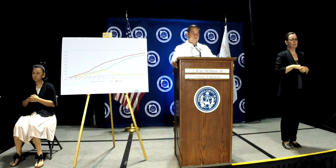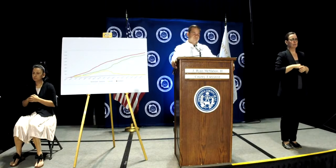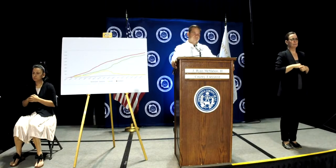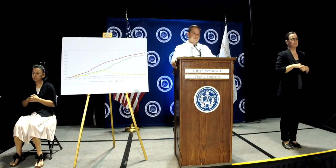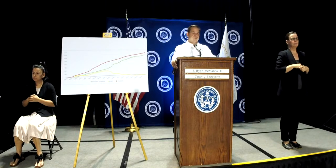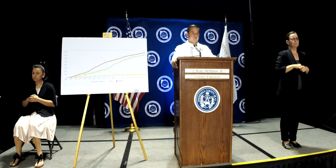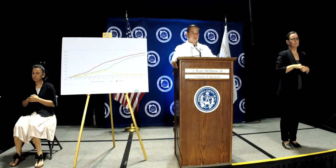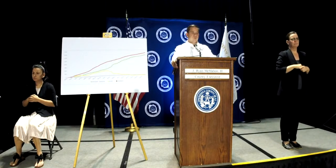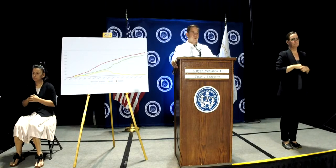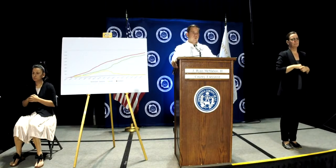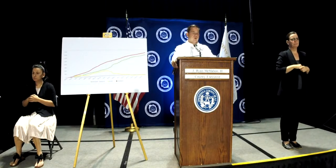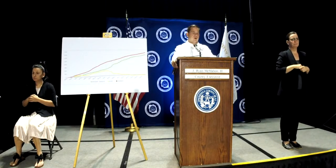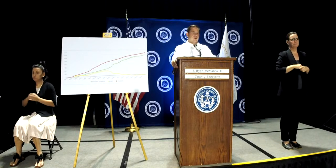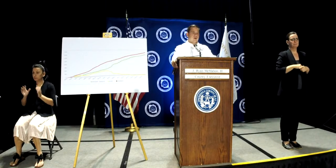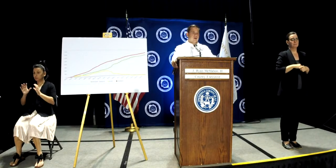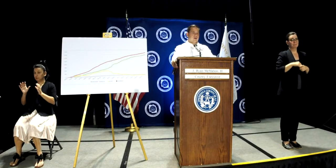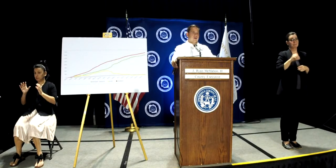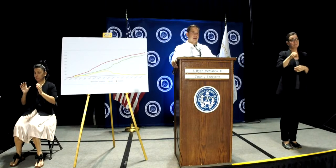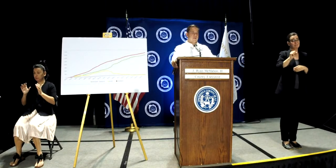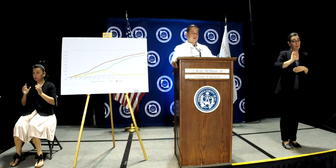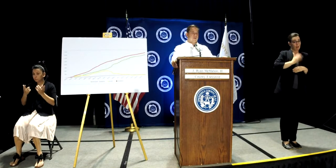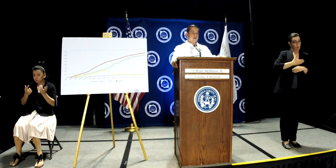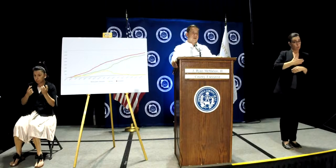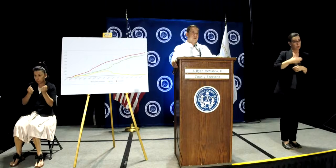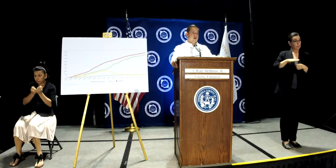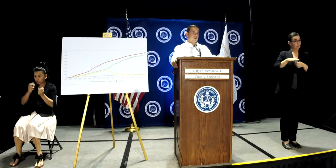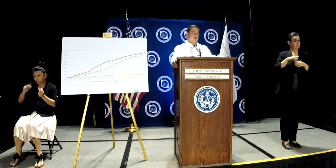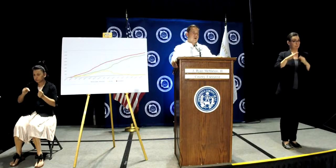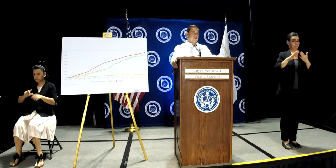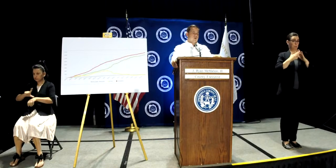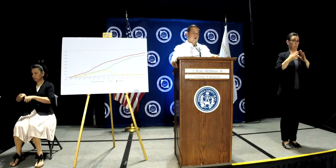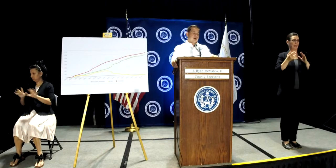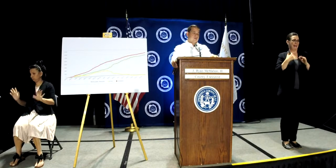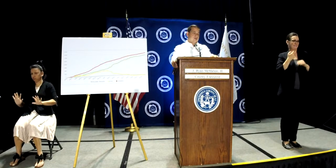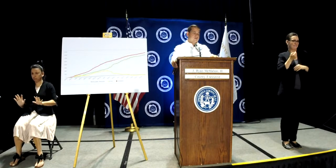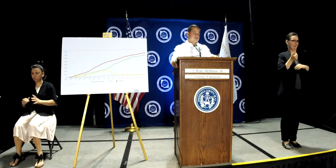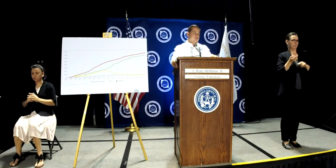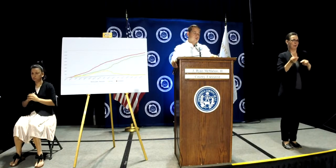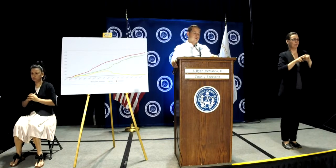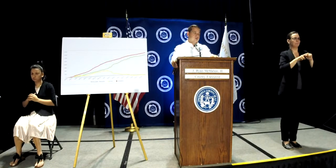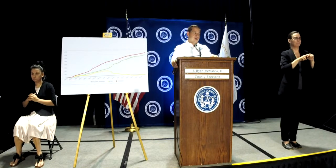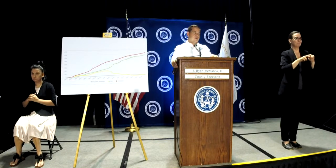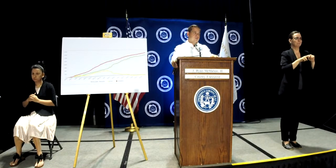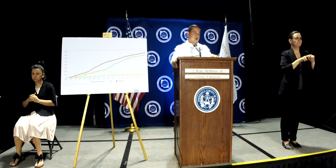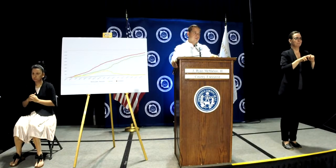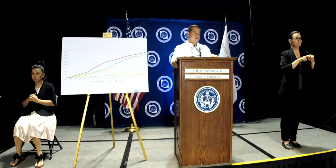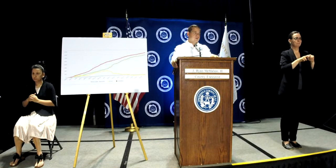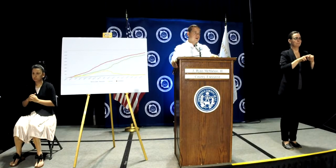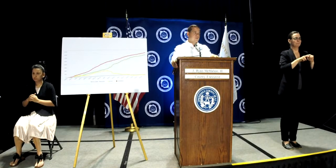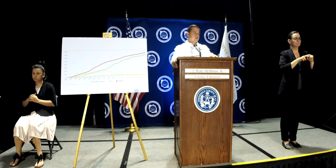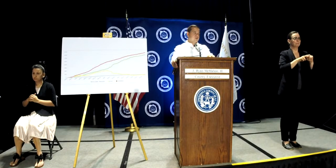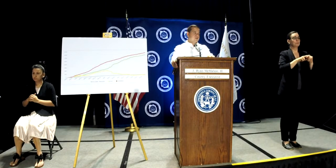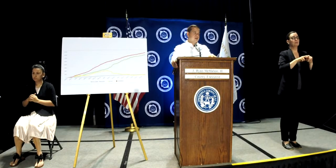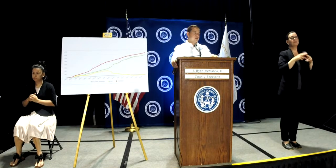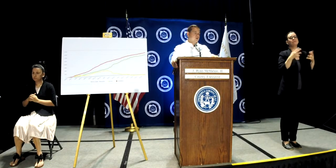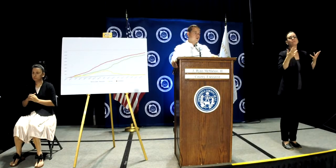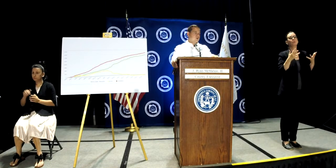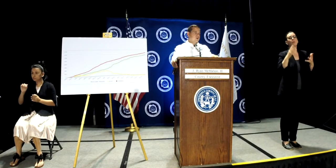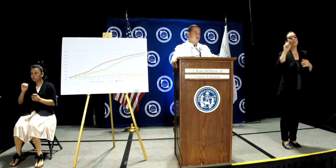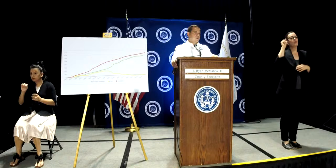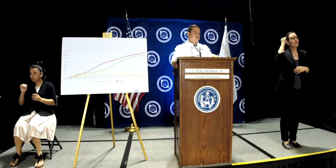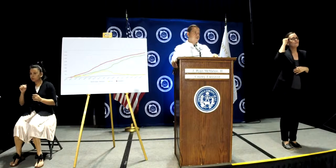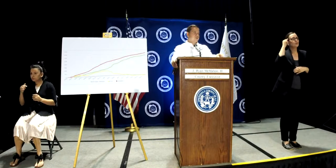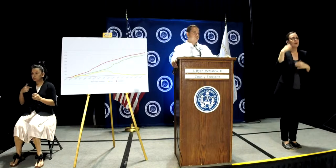spike with 100, again, the EO, the order, I think gives the health department, both at the state and